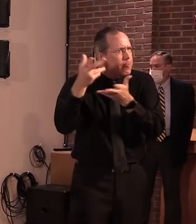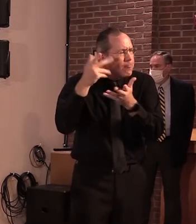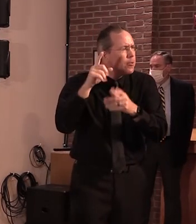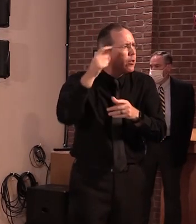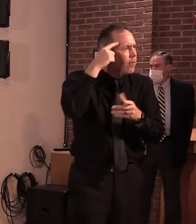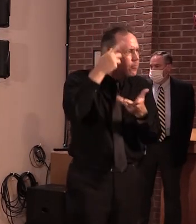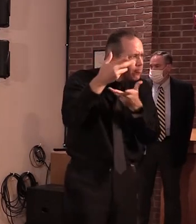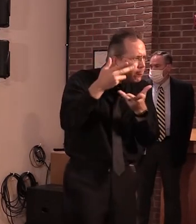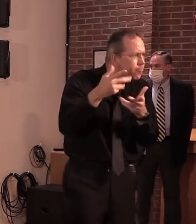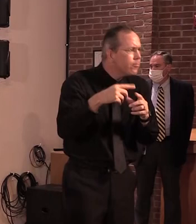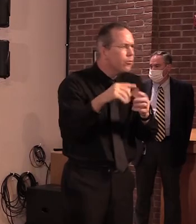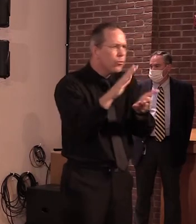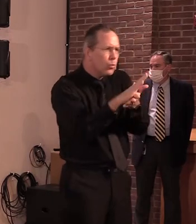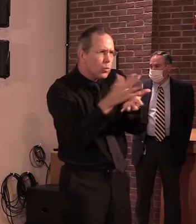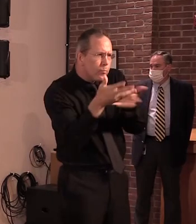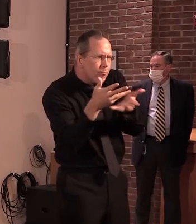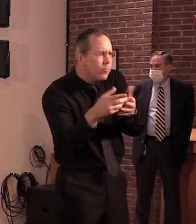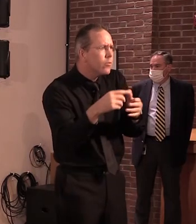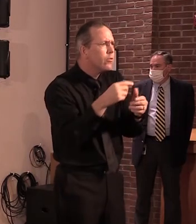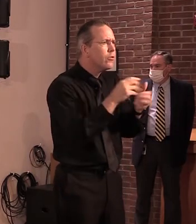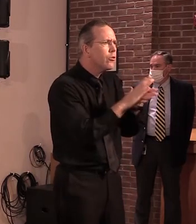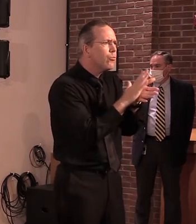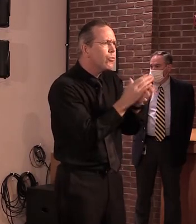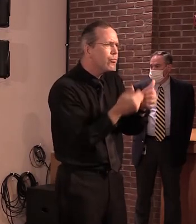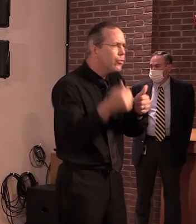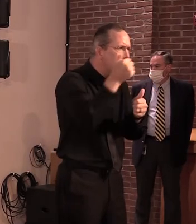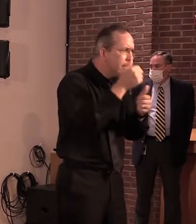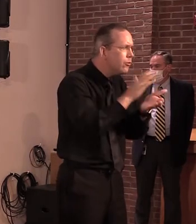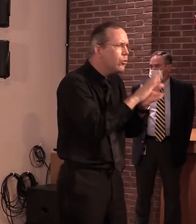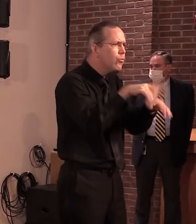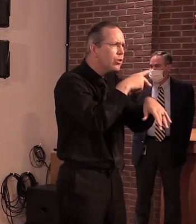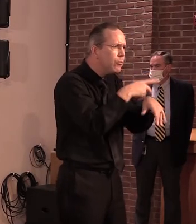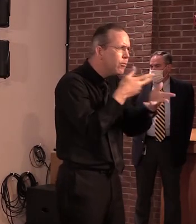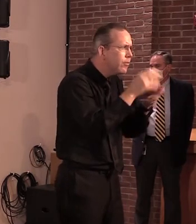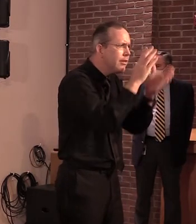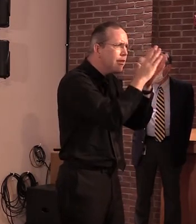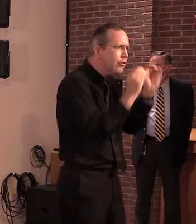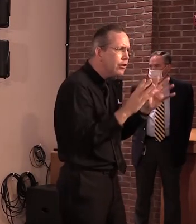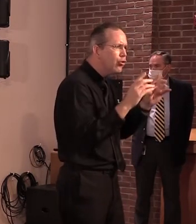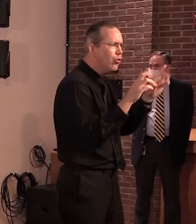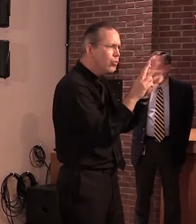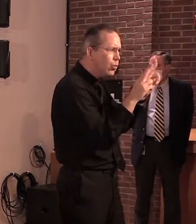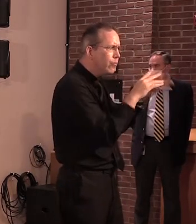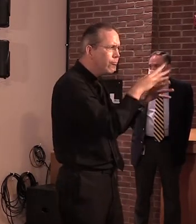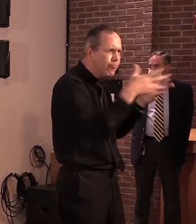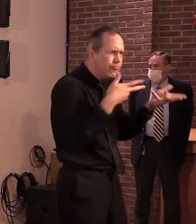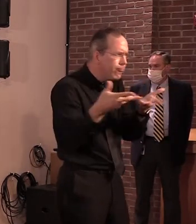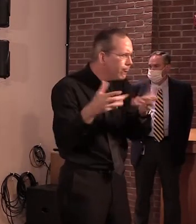reopening and their reassessment plans as the school year progresses. Thank you.